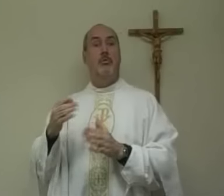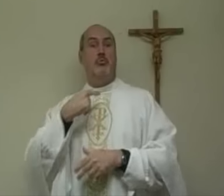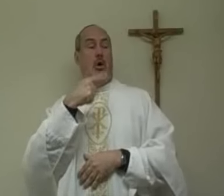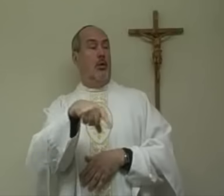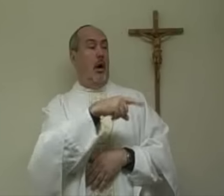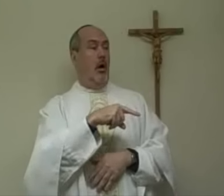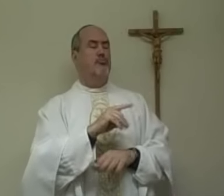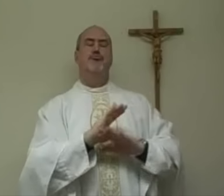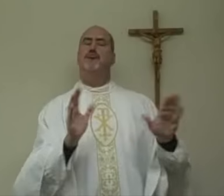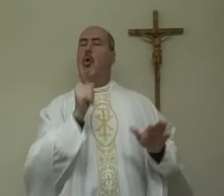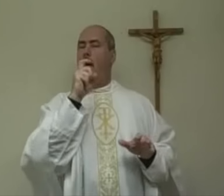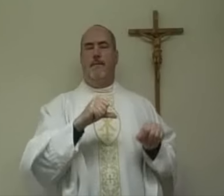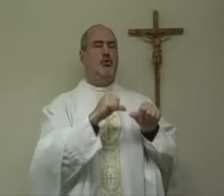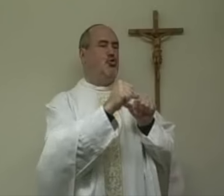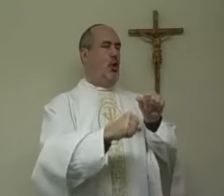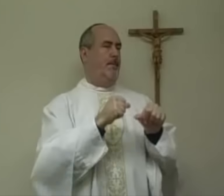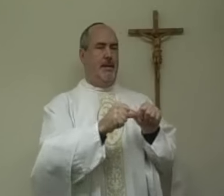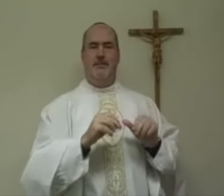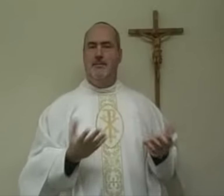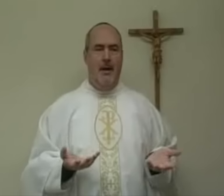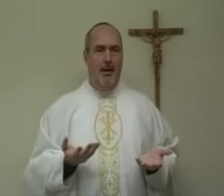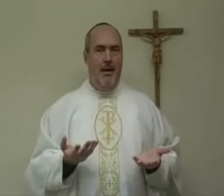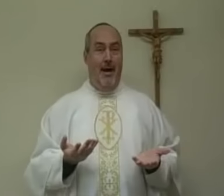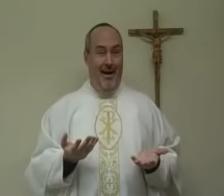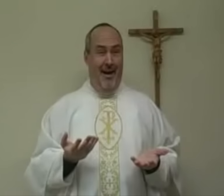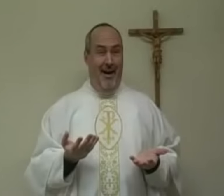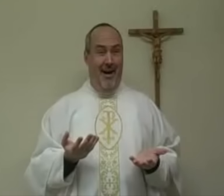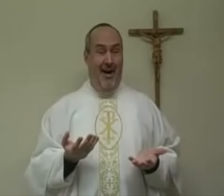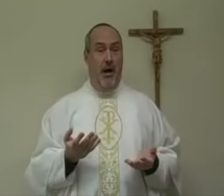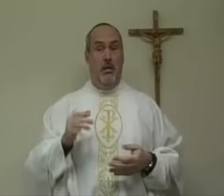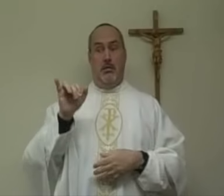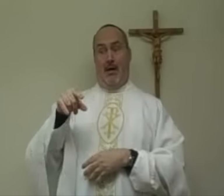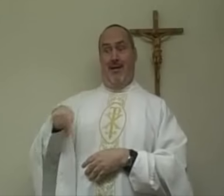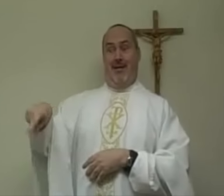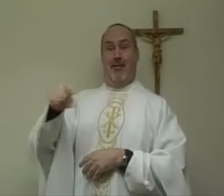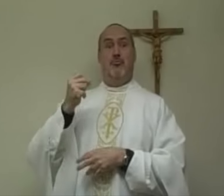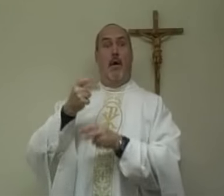matter? The apostles told them that those people need not be circumcised.